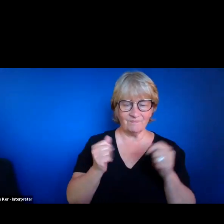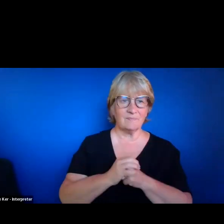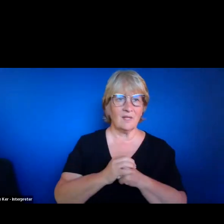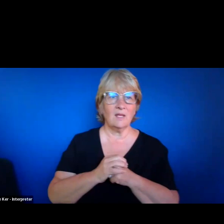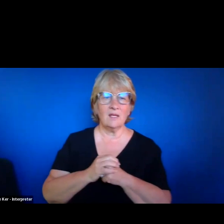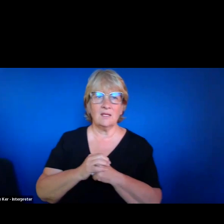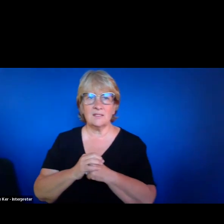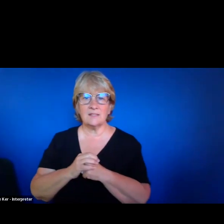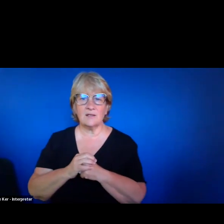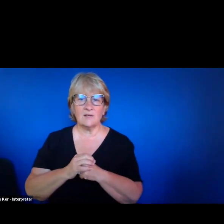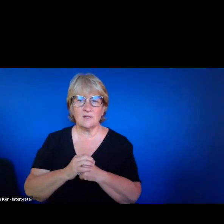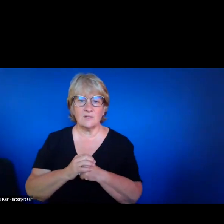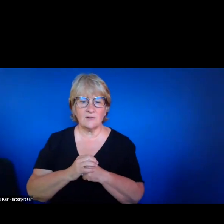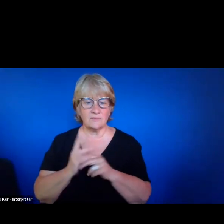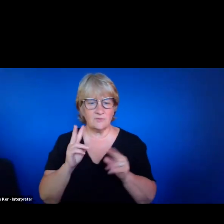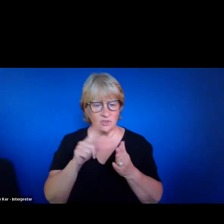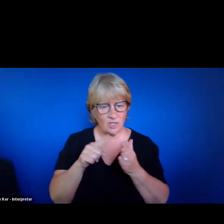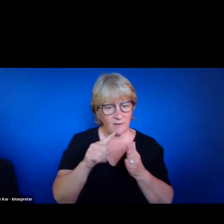So I'm just gonna check the chat here.